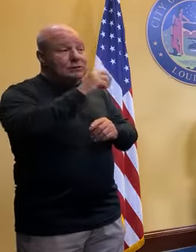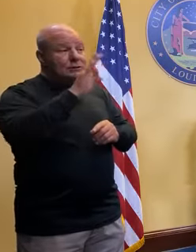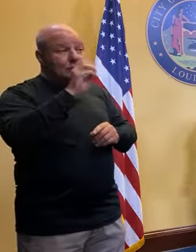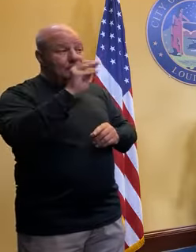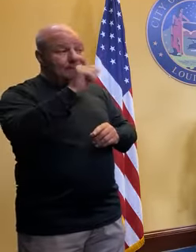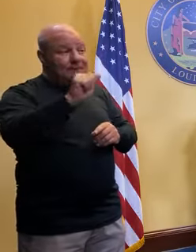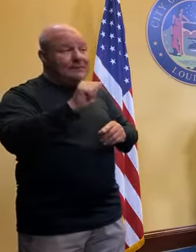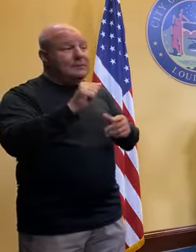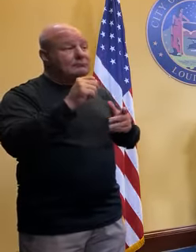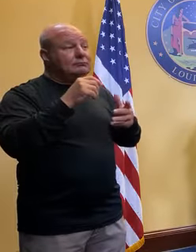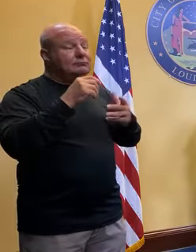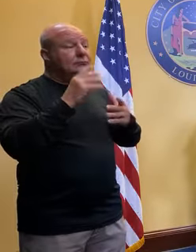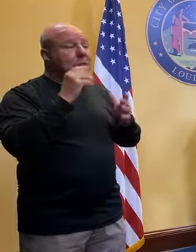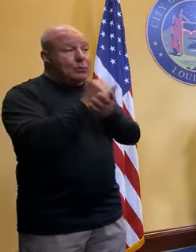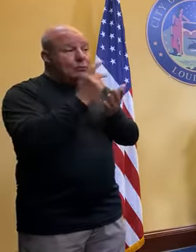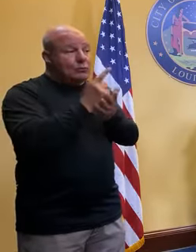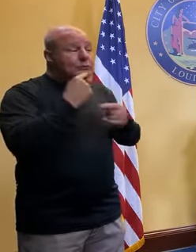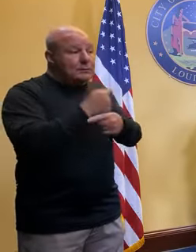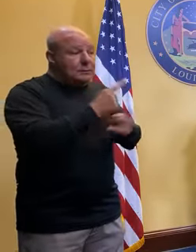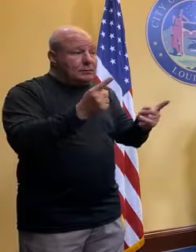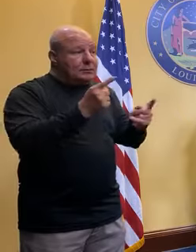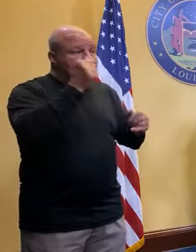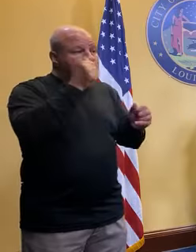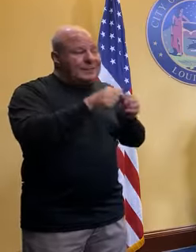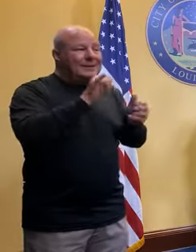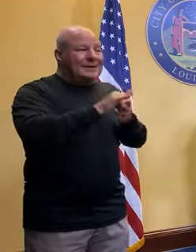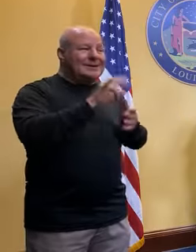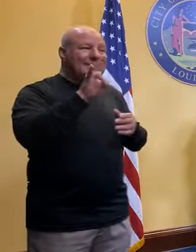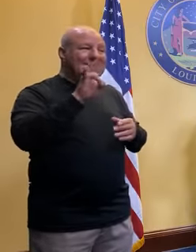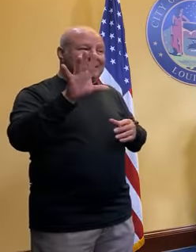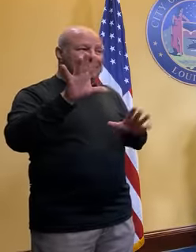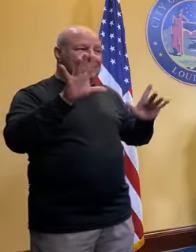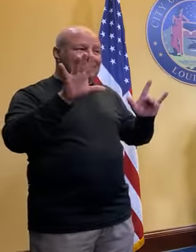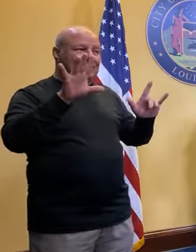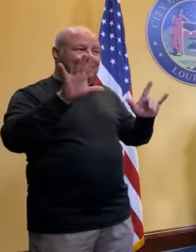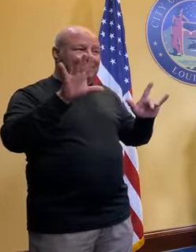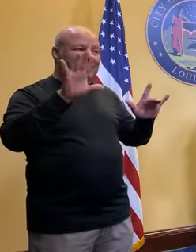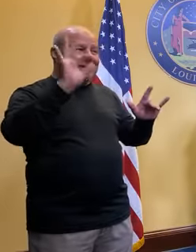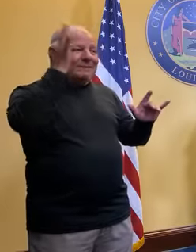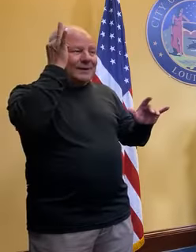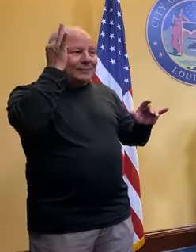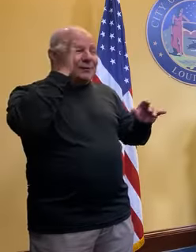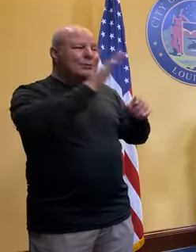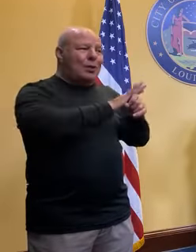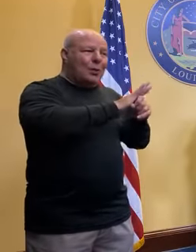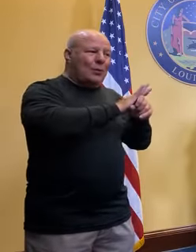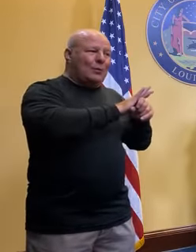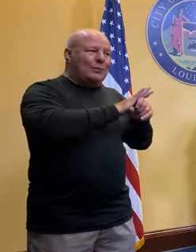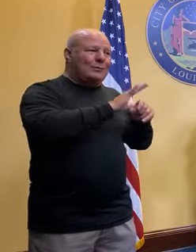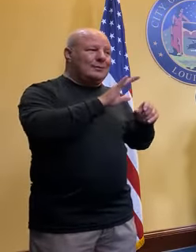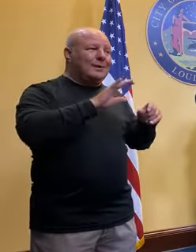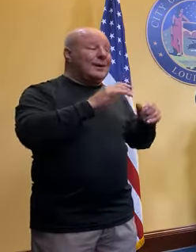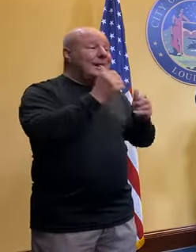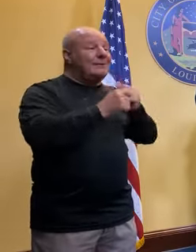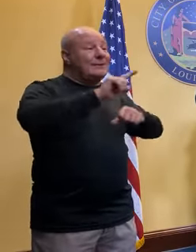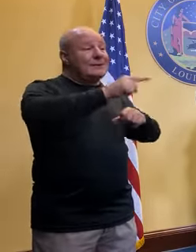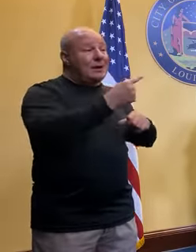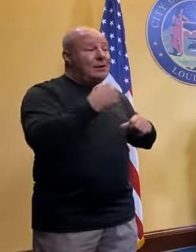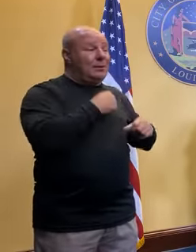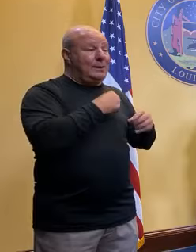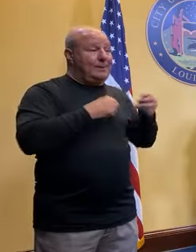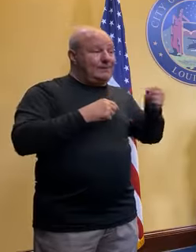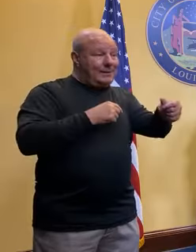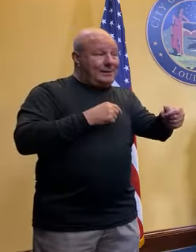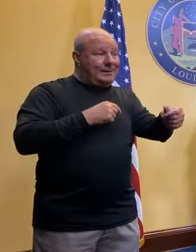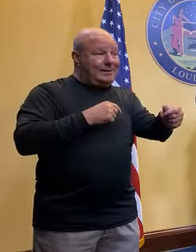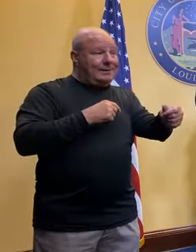do a declaration, remember, it's a 75-25 federal to local cost share. So every dollar that we incur related to